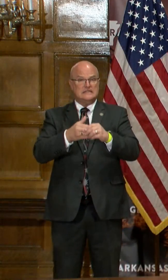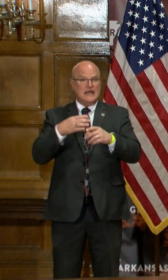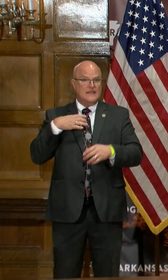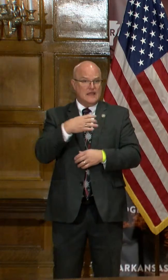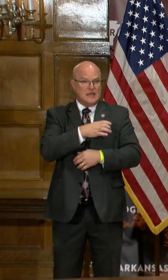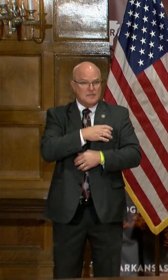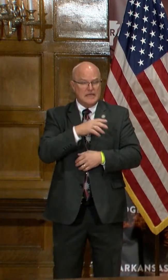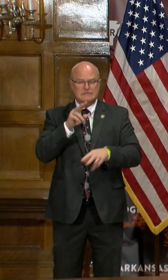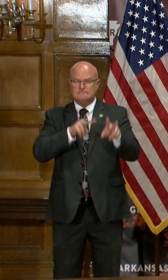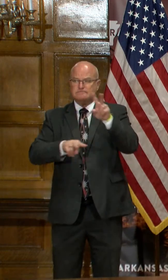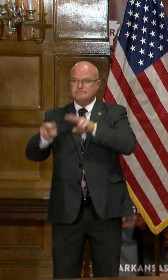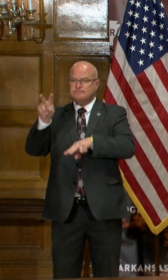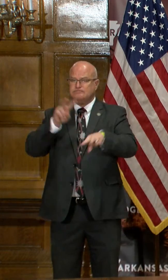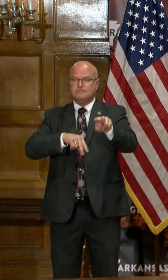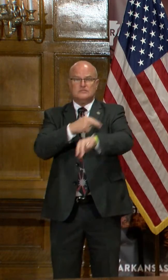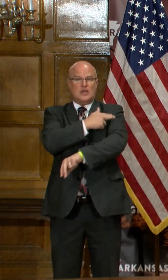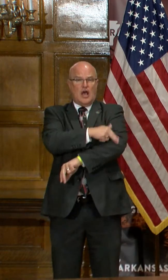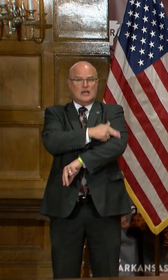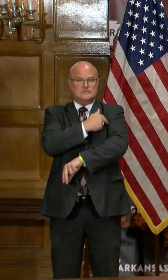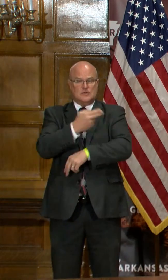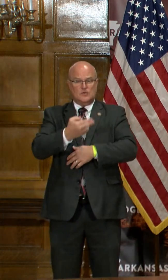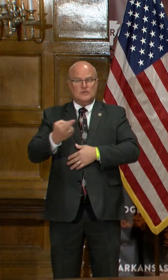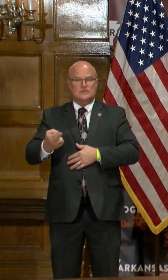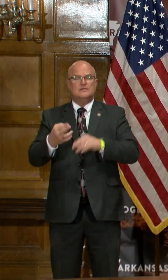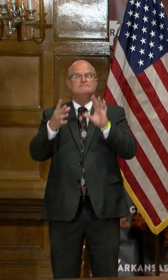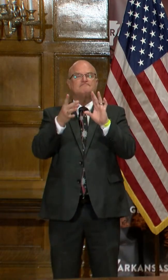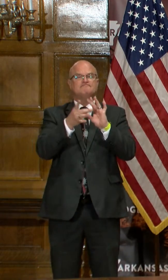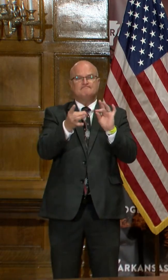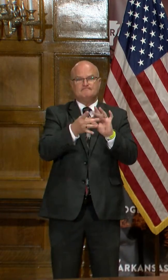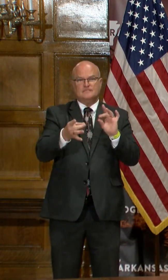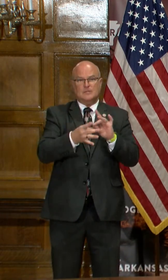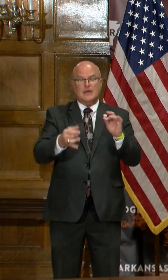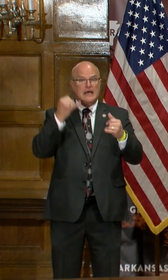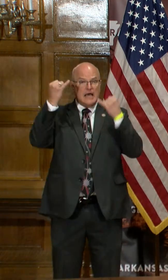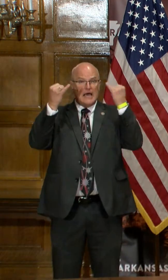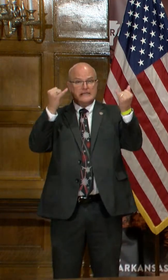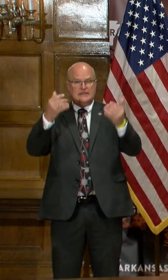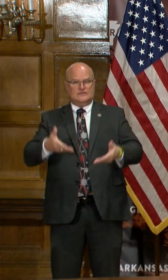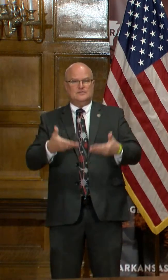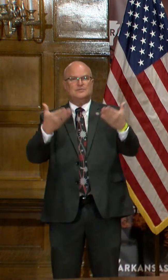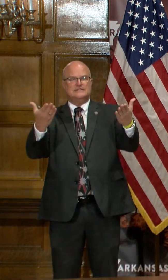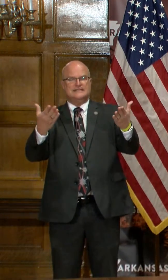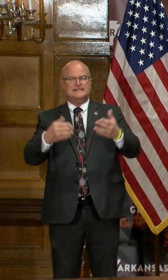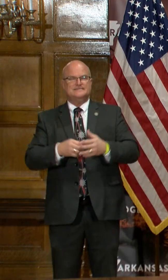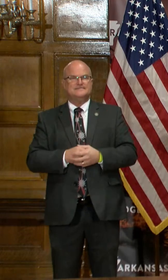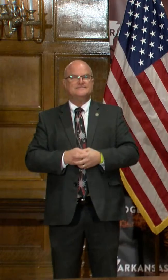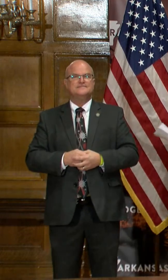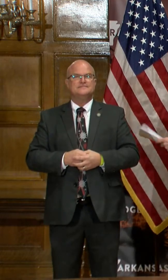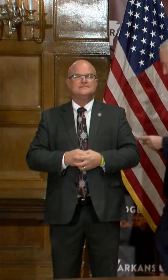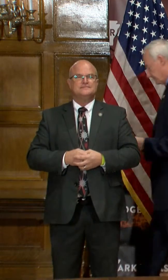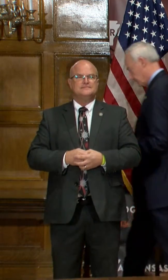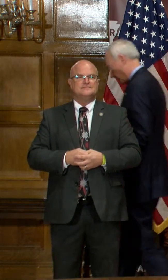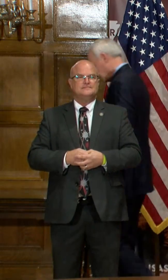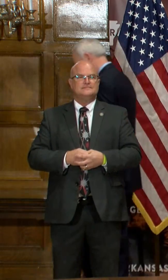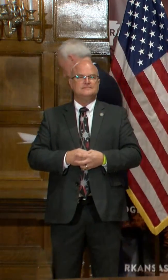that looked at these hospital resources, to comment on one of the ideas that was presented.